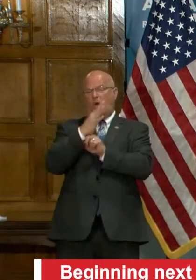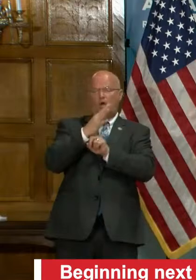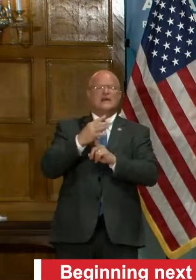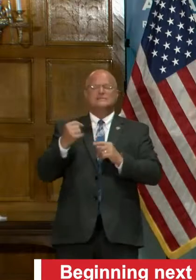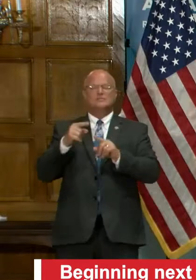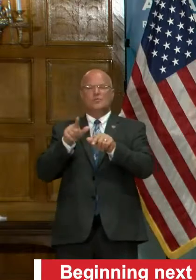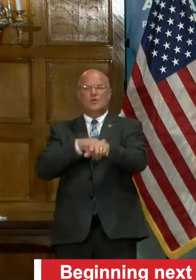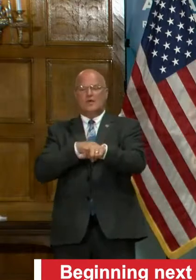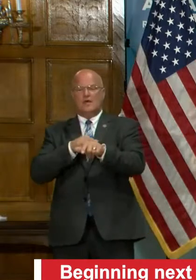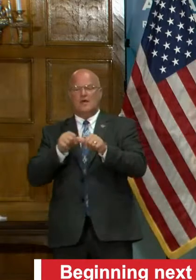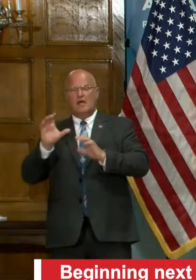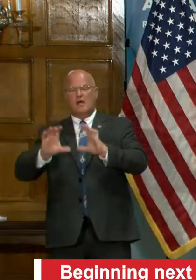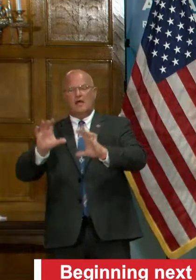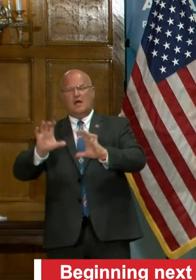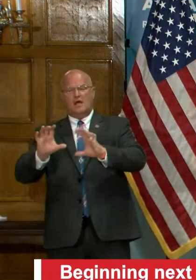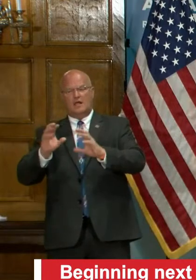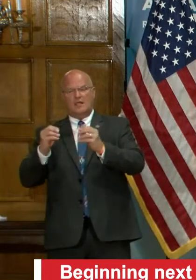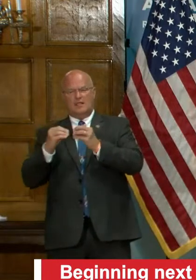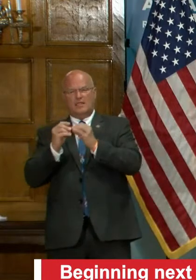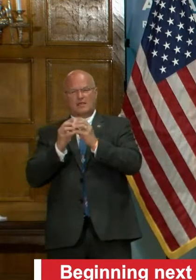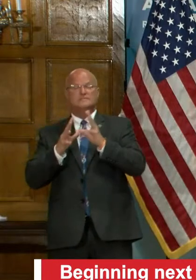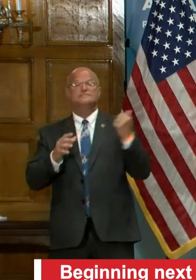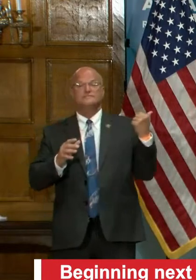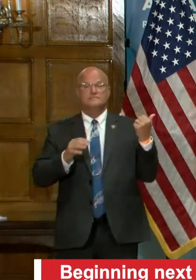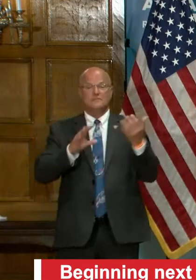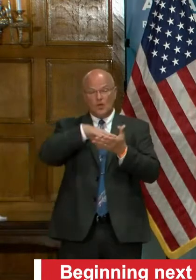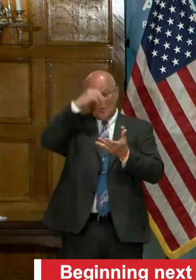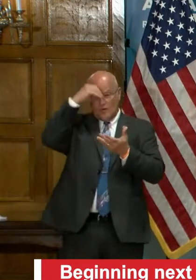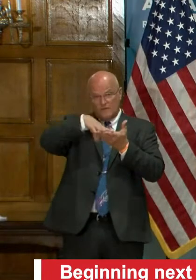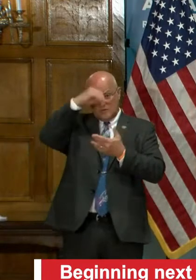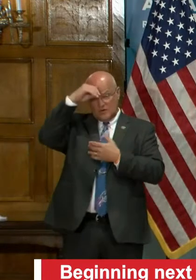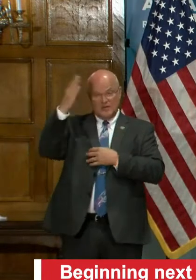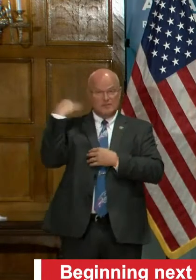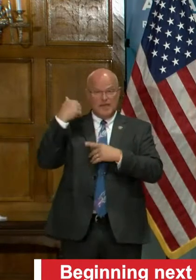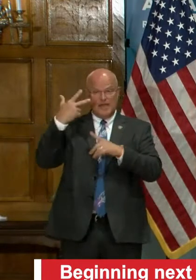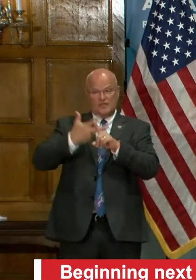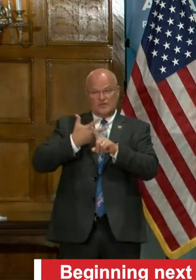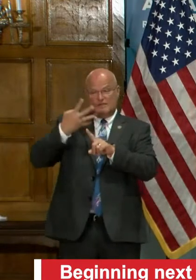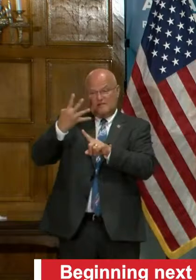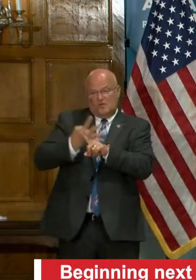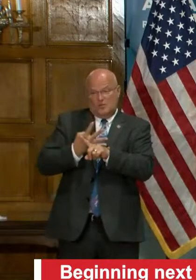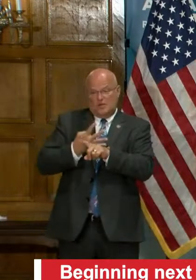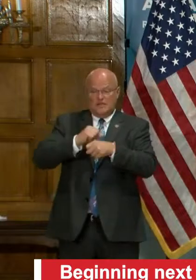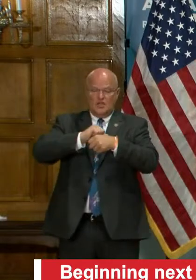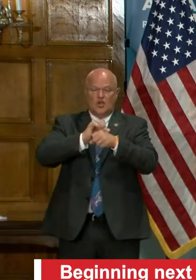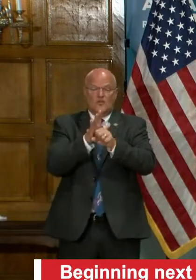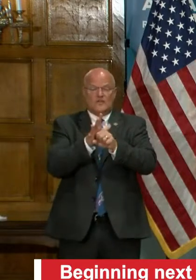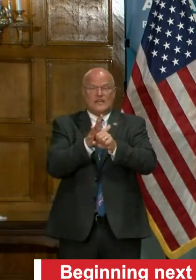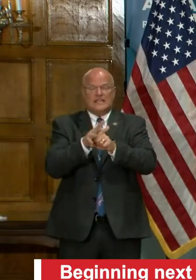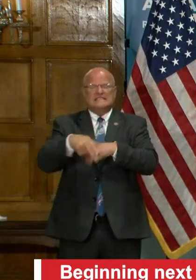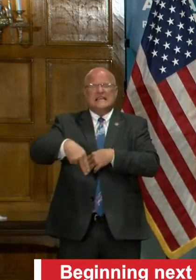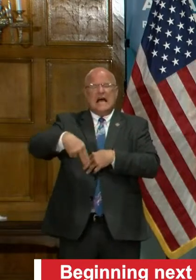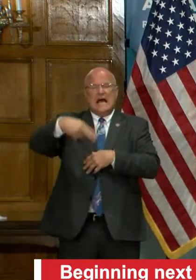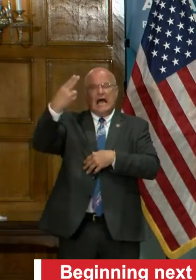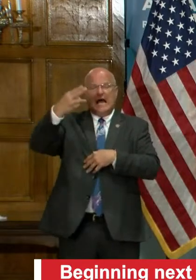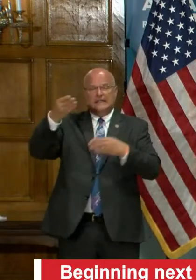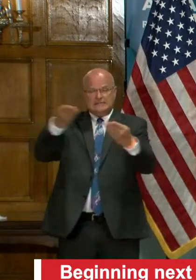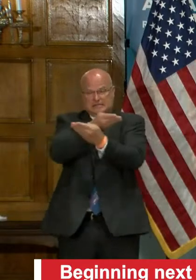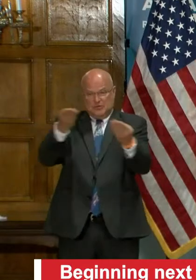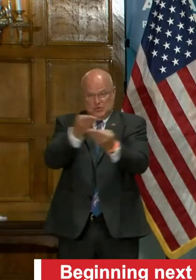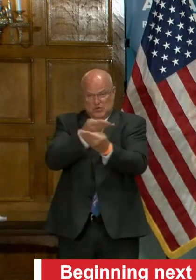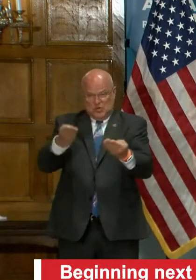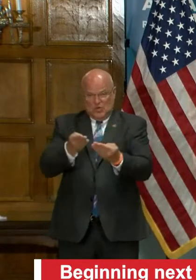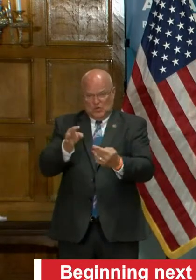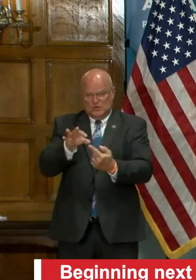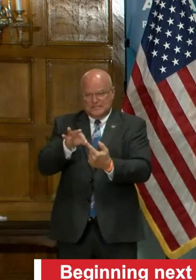that prolonged contact. Well, what we have learned in the last 3 or 4 months is that COVID-19 is highly communicable